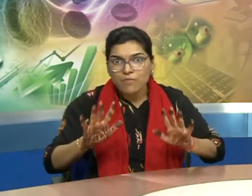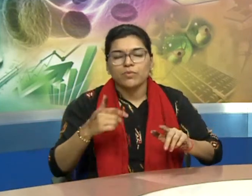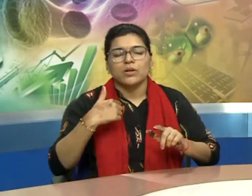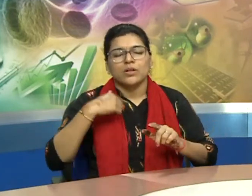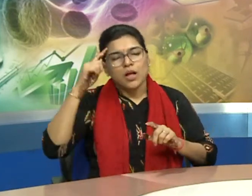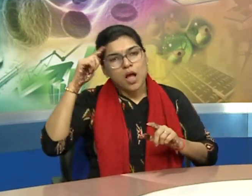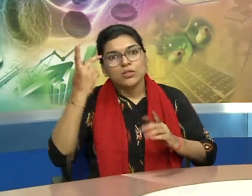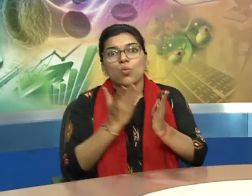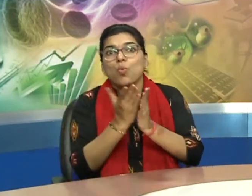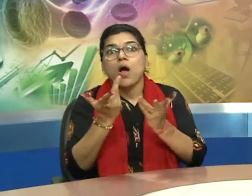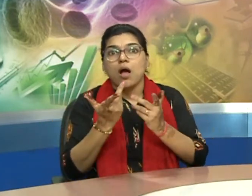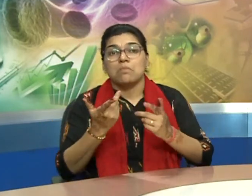medicines,